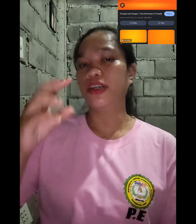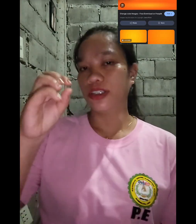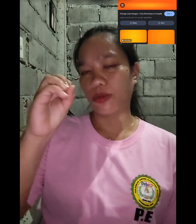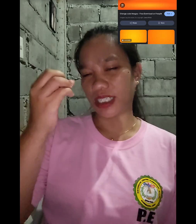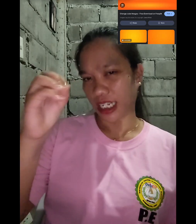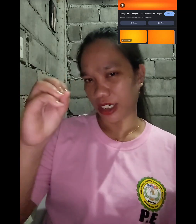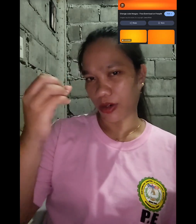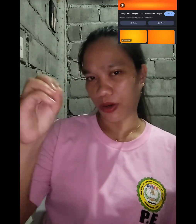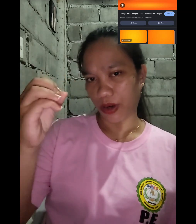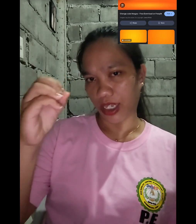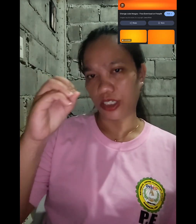So mas dali siya orange.